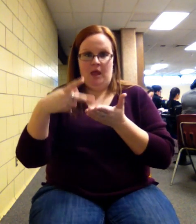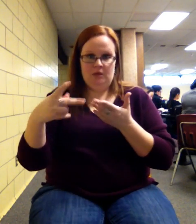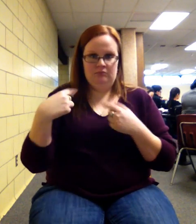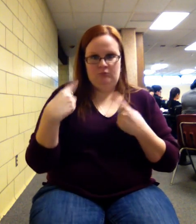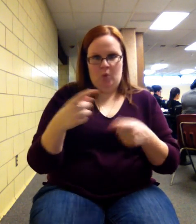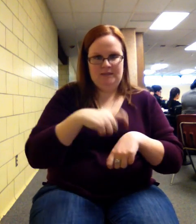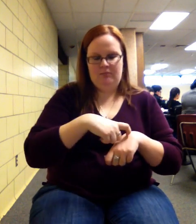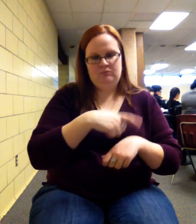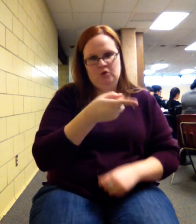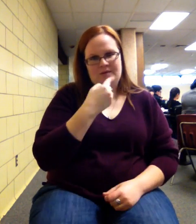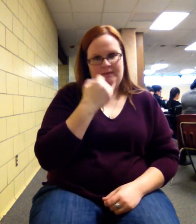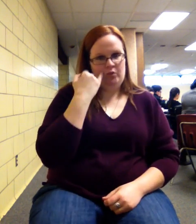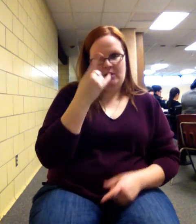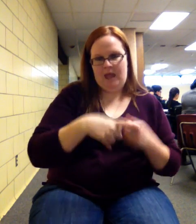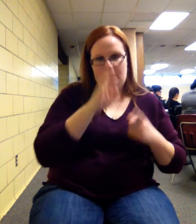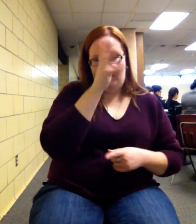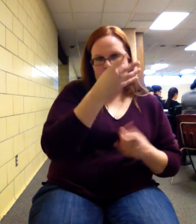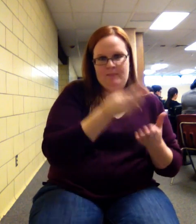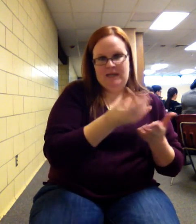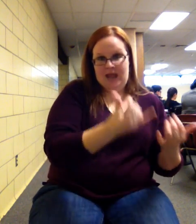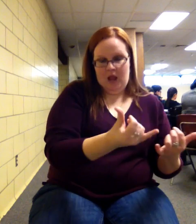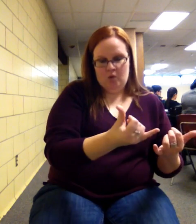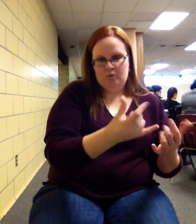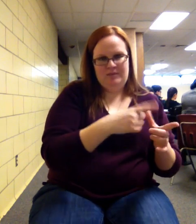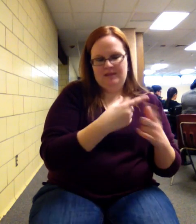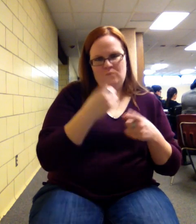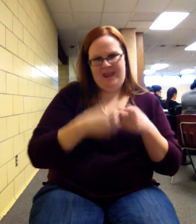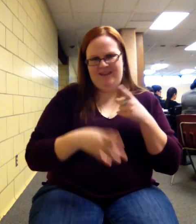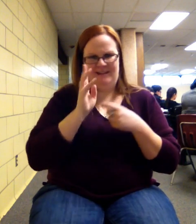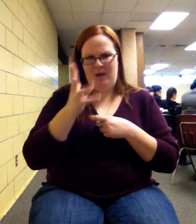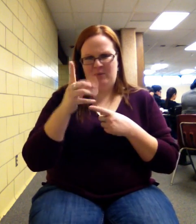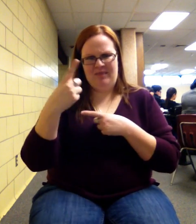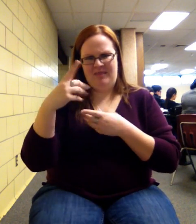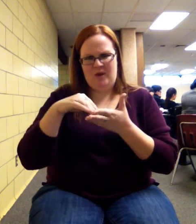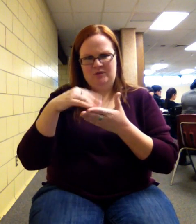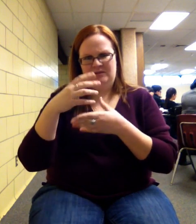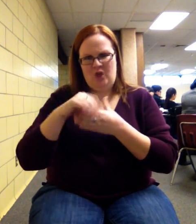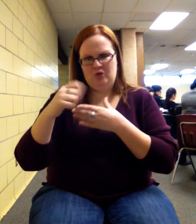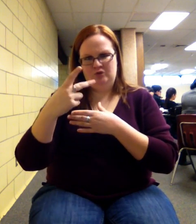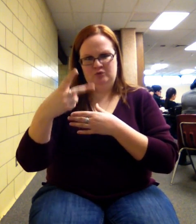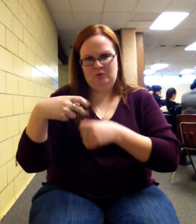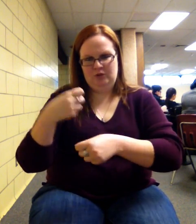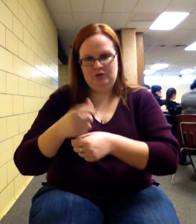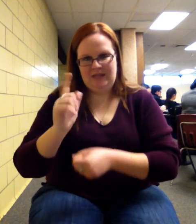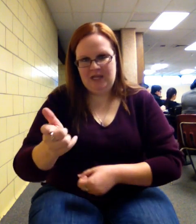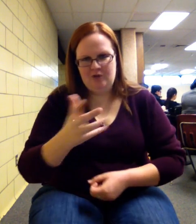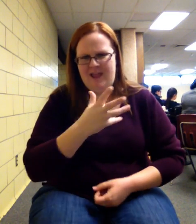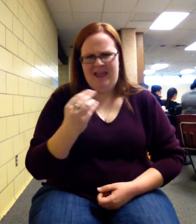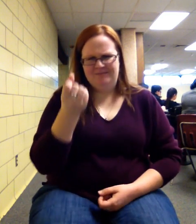today, time period 0, what's the chance that you can come up with $1,000 in 2 years, plus by then the furniture's all worn. You used